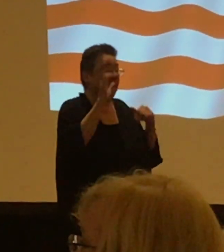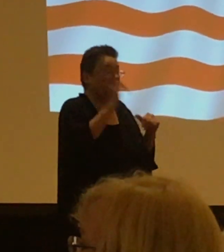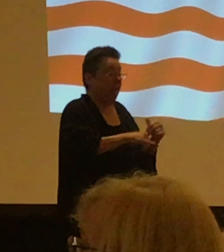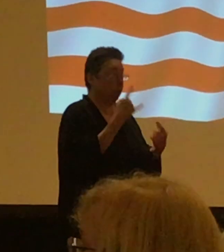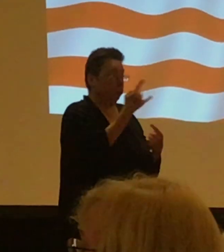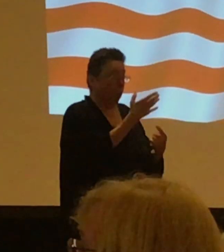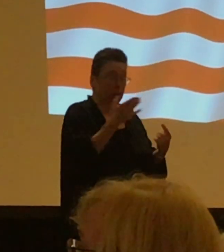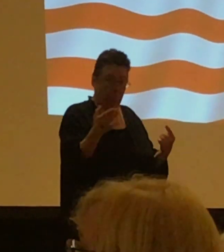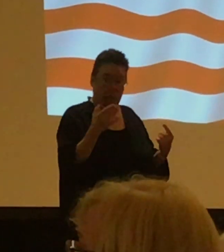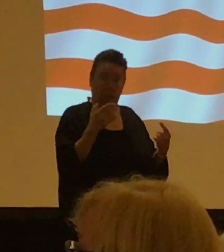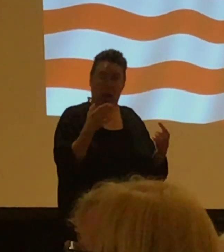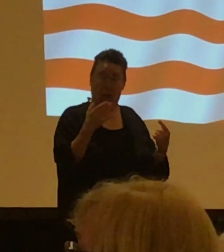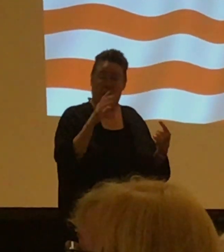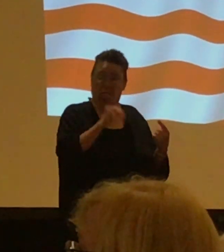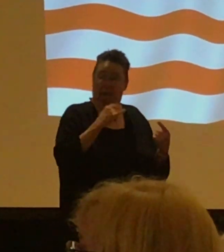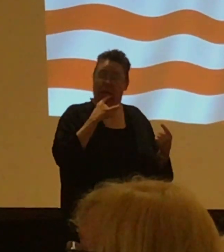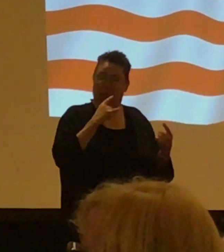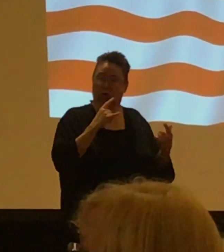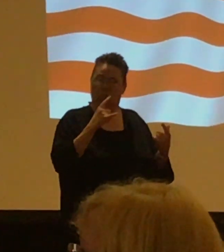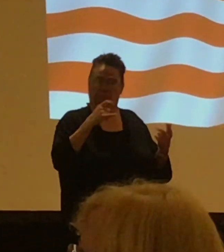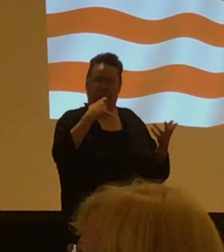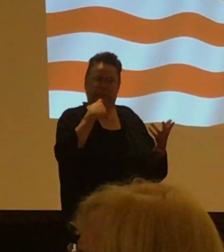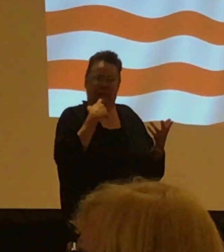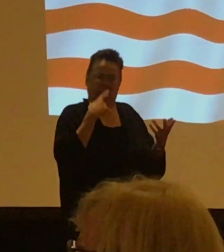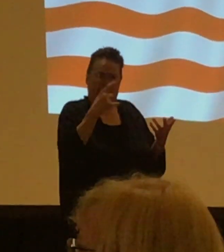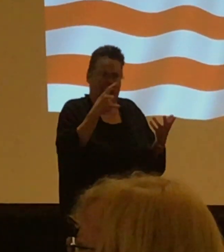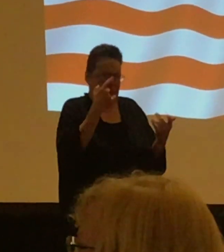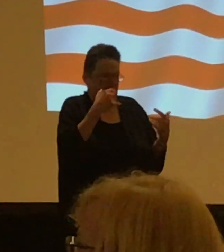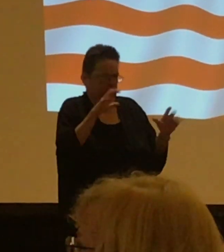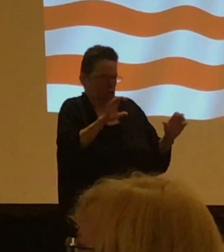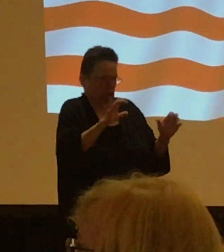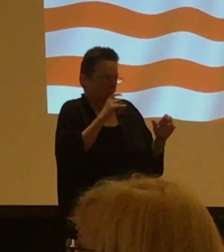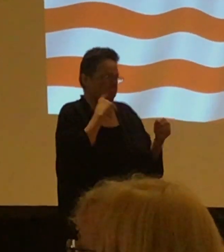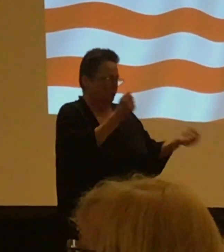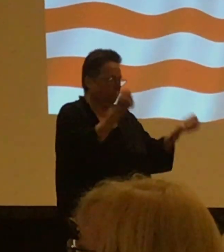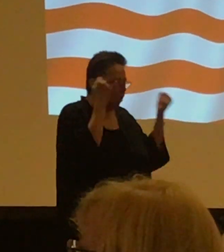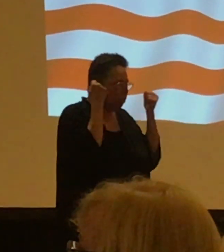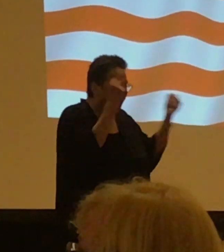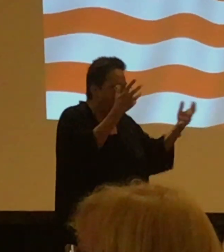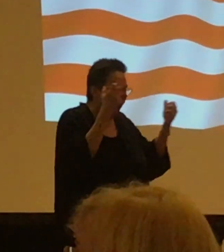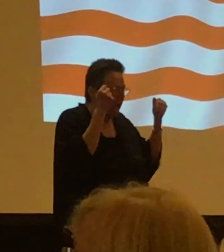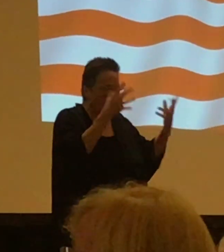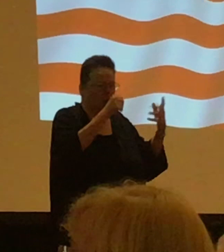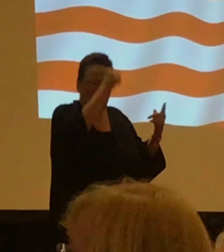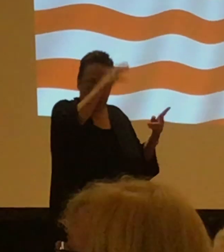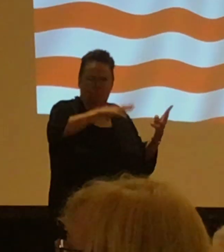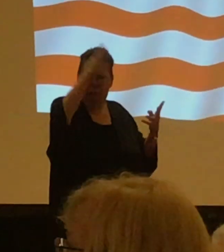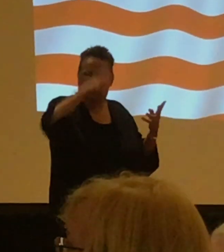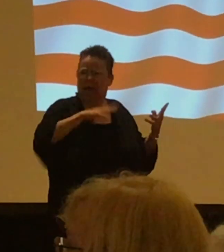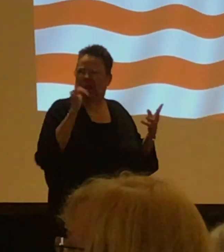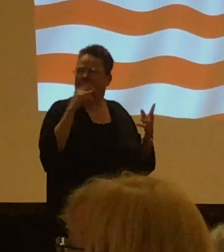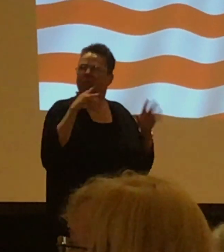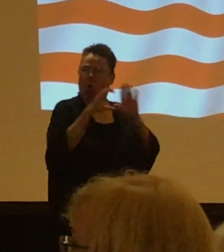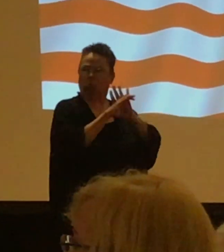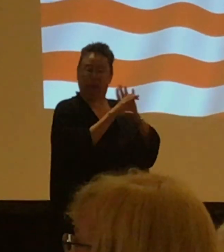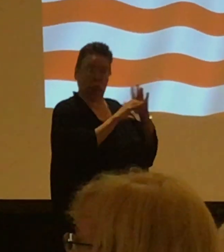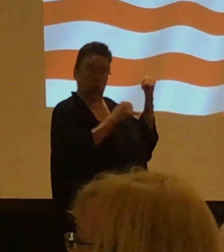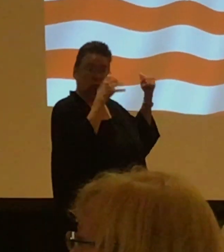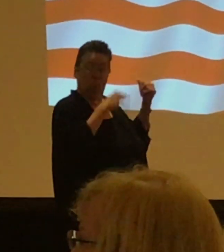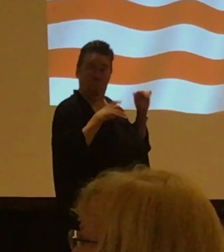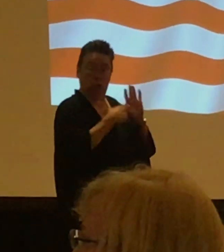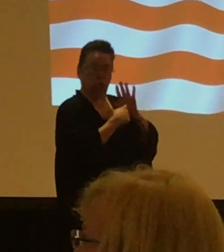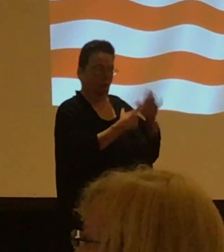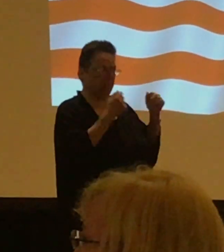of the things that is promised that they're having. A whole lot of men, like those pictures of women you're